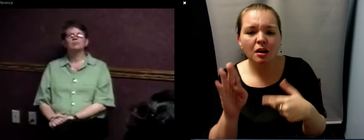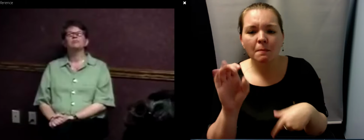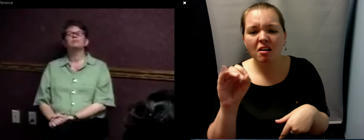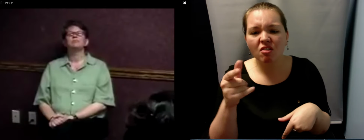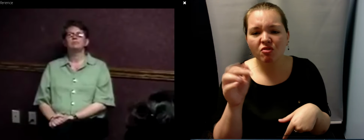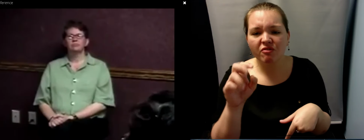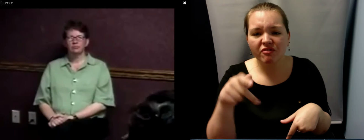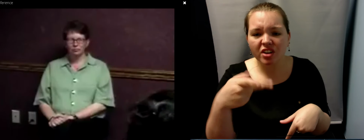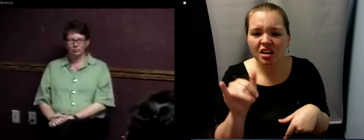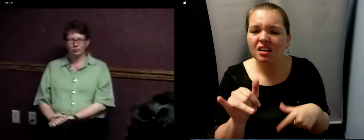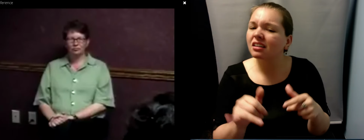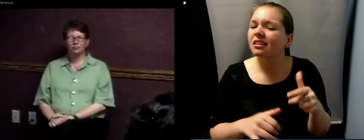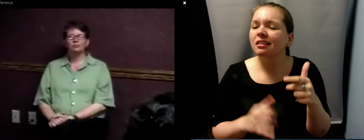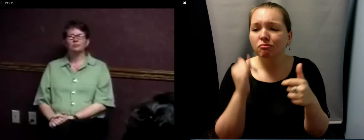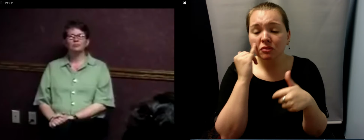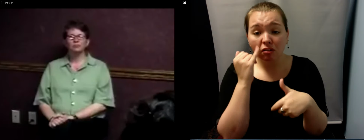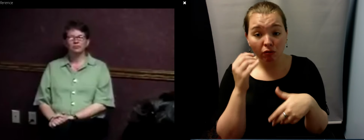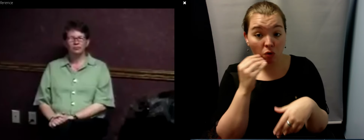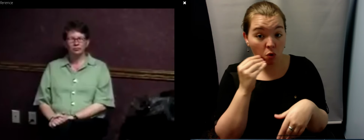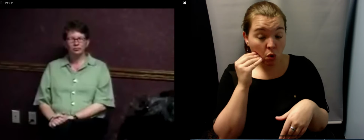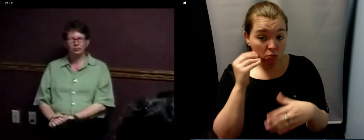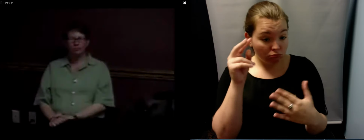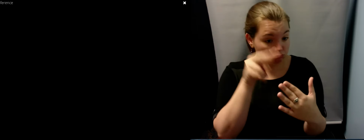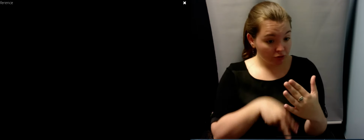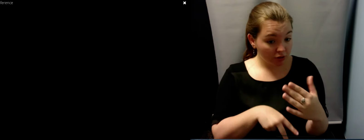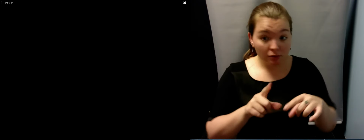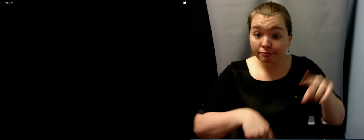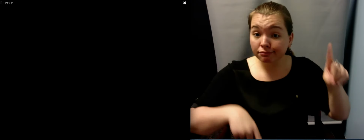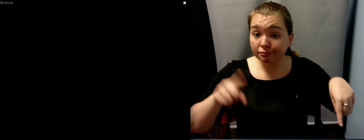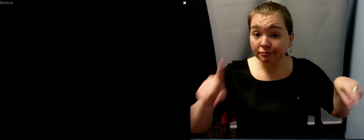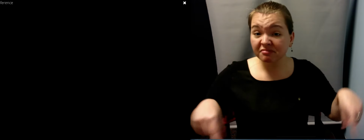more variety they can get at home, the better off it's going to be here at school.